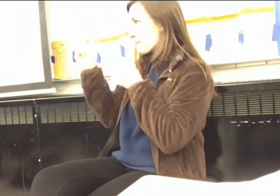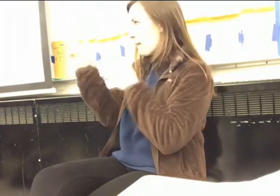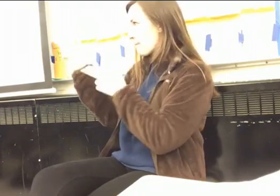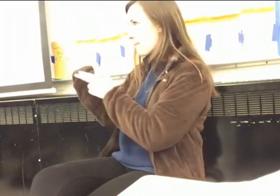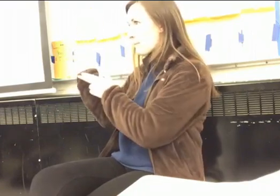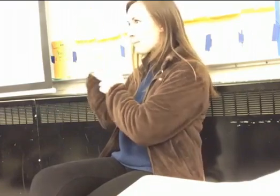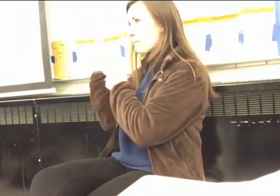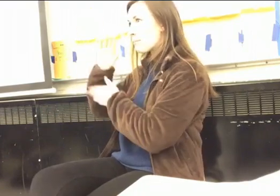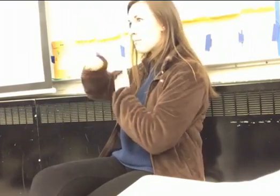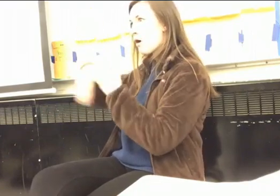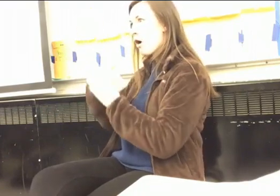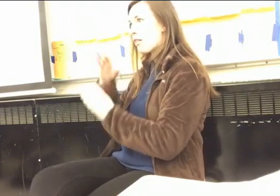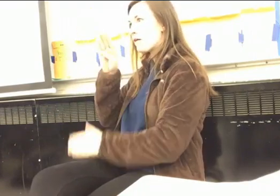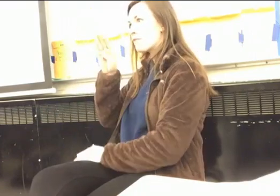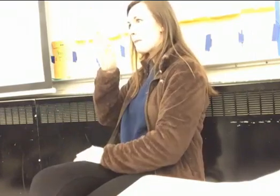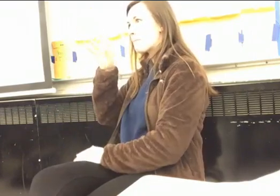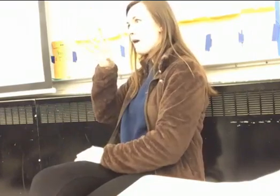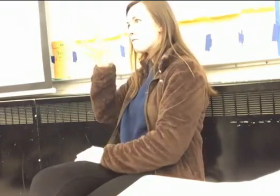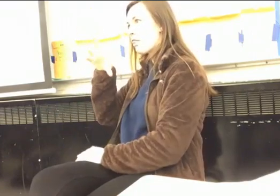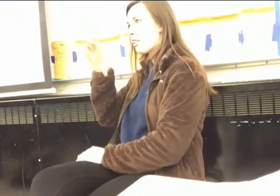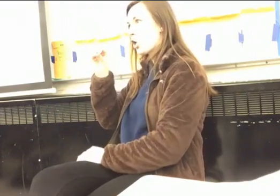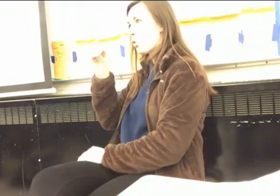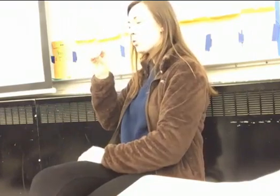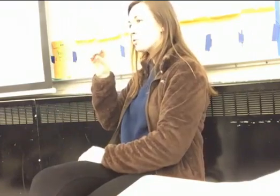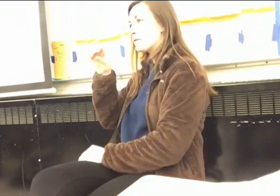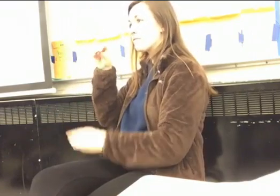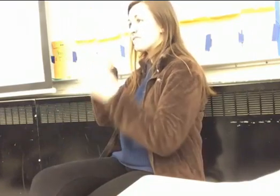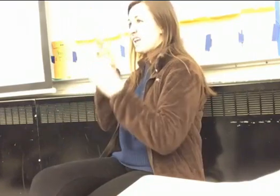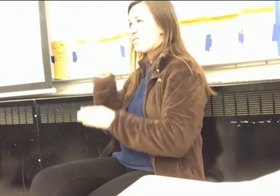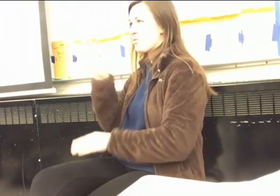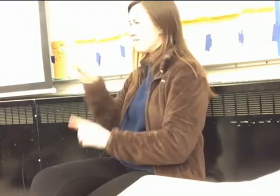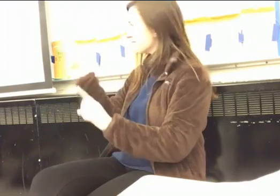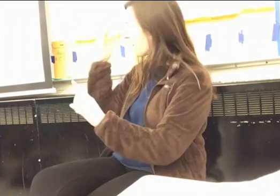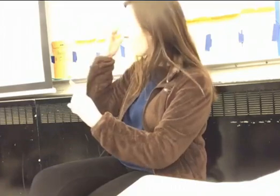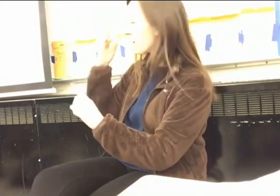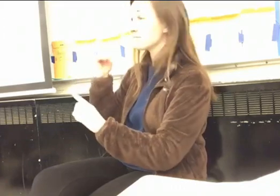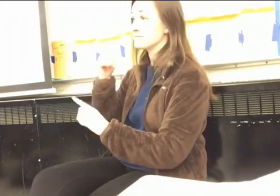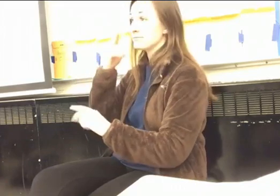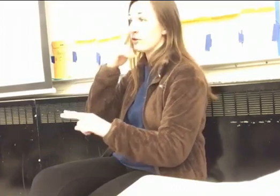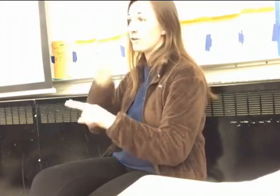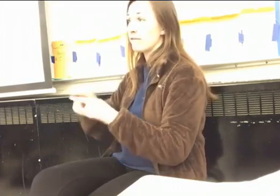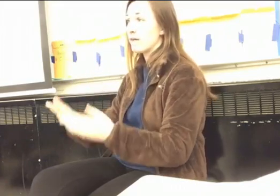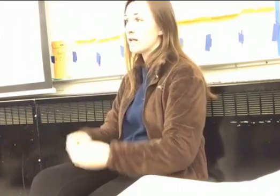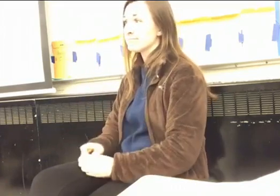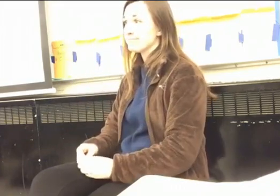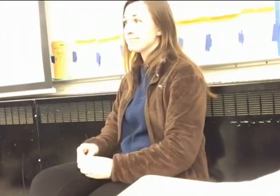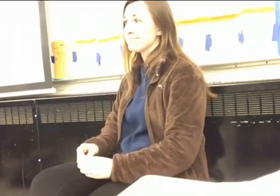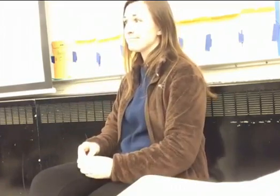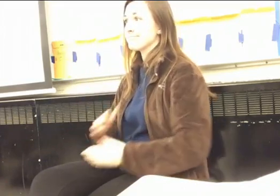shoot all the buffalo in the west. Now, this is just for fun. It was a